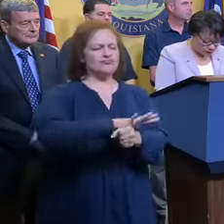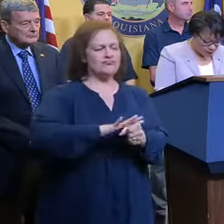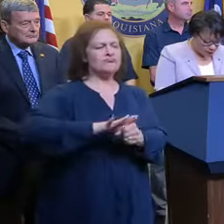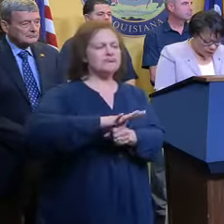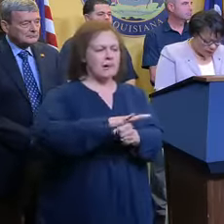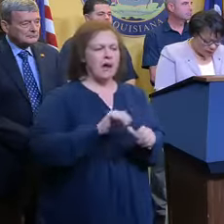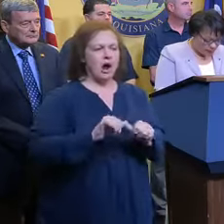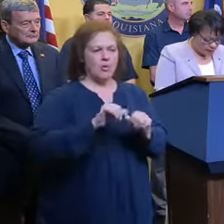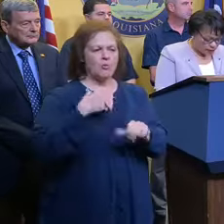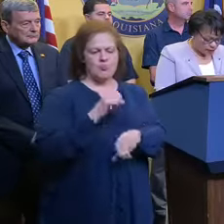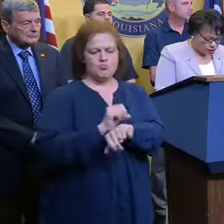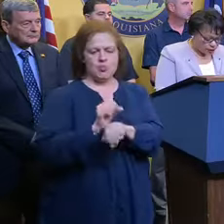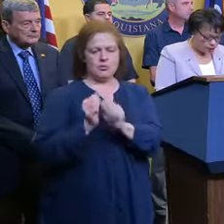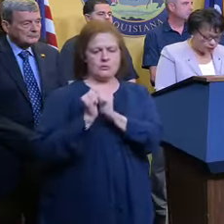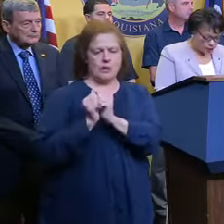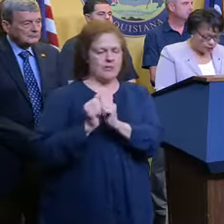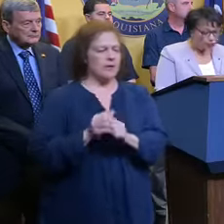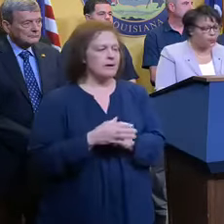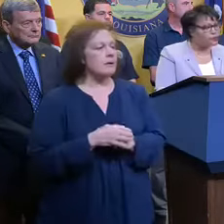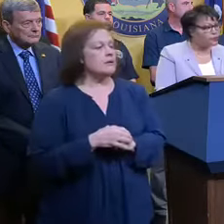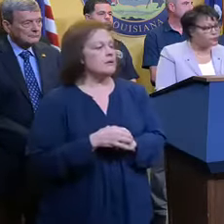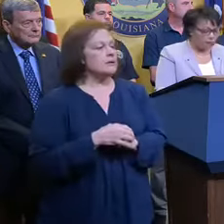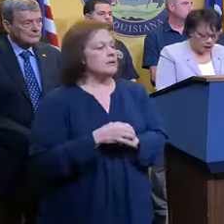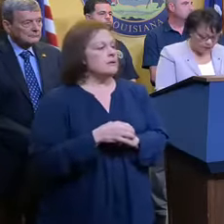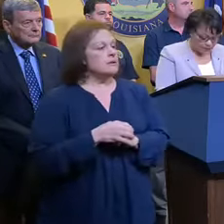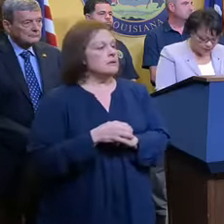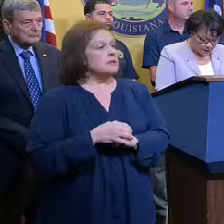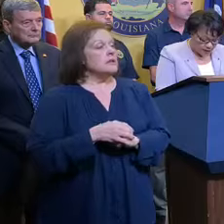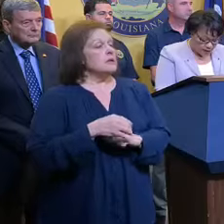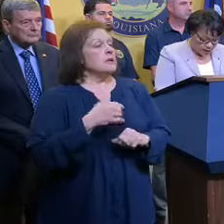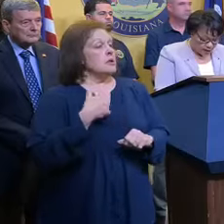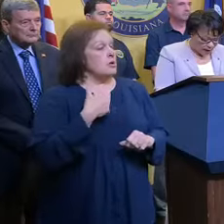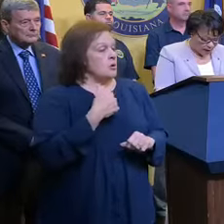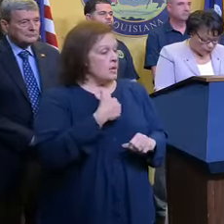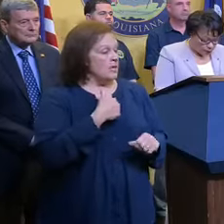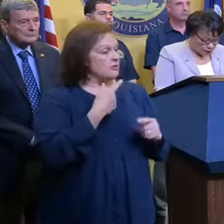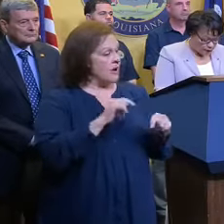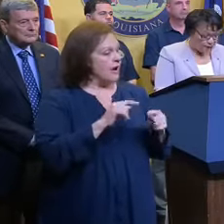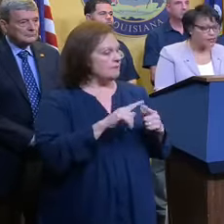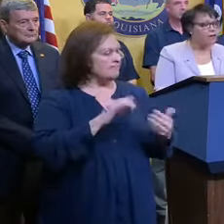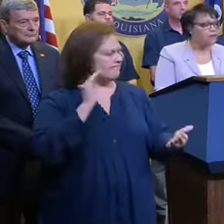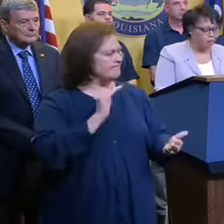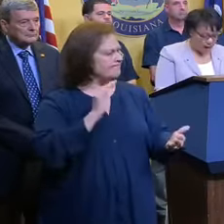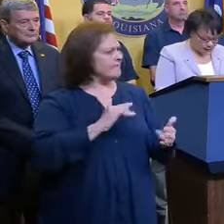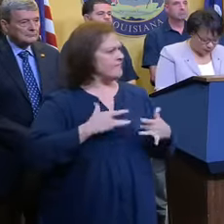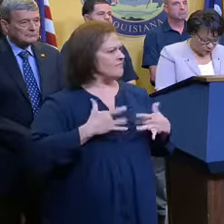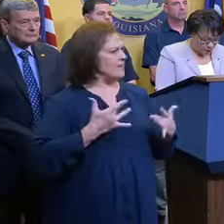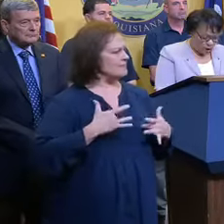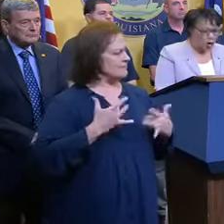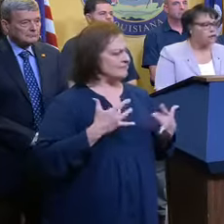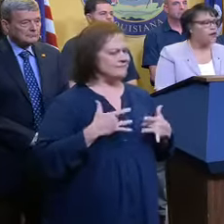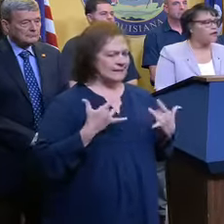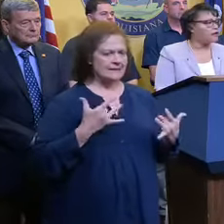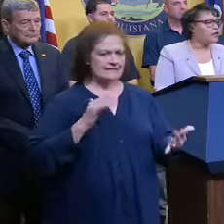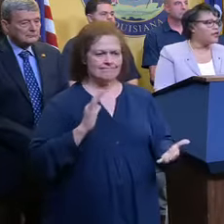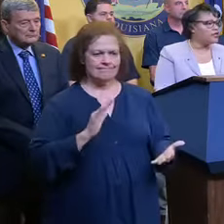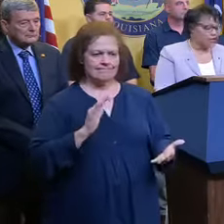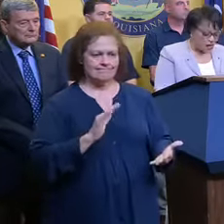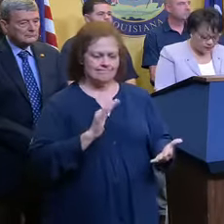collectively. As I mentioned, we are encouraging producers of private events to act accordingly and to be mindful of